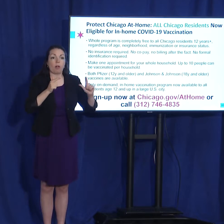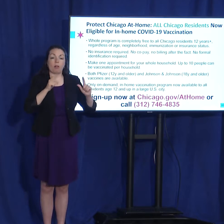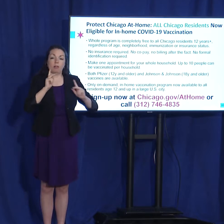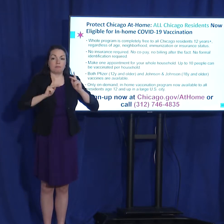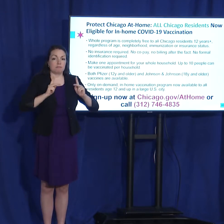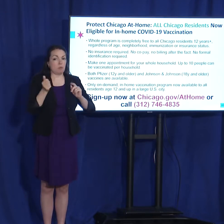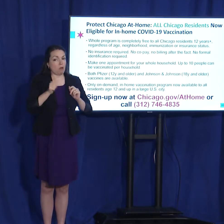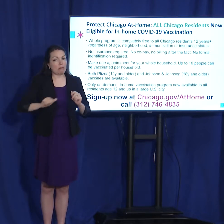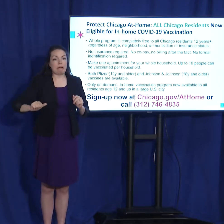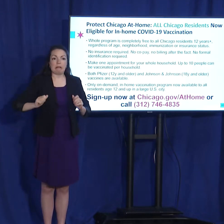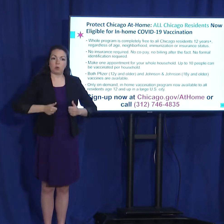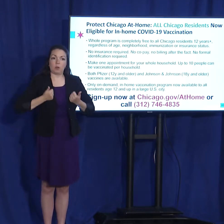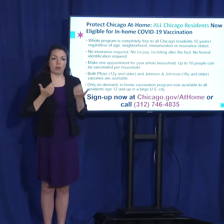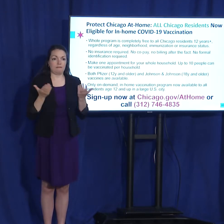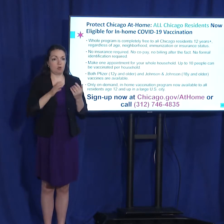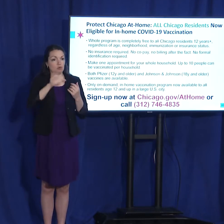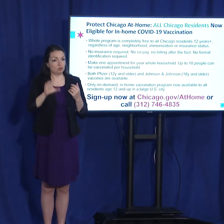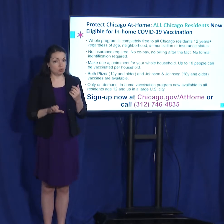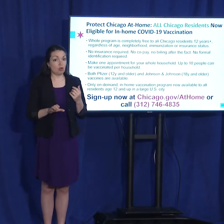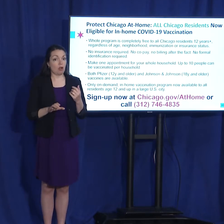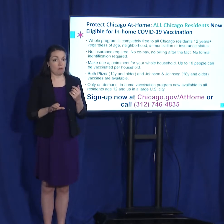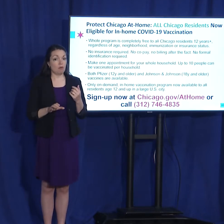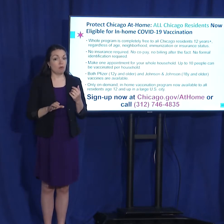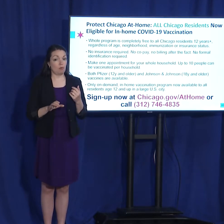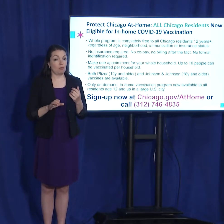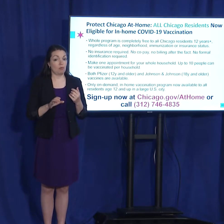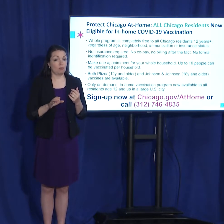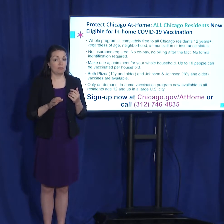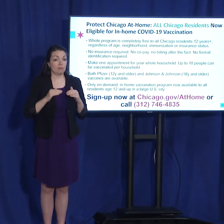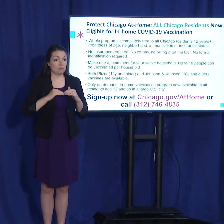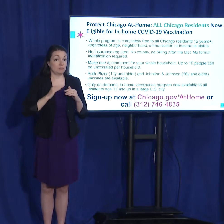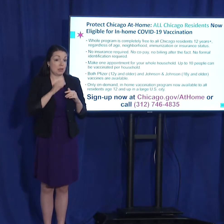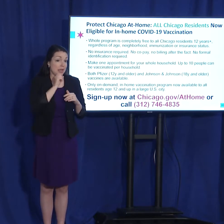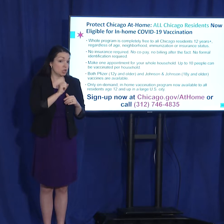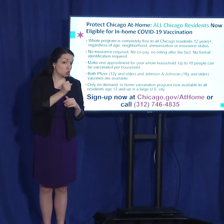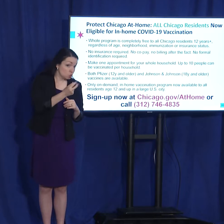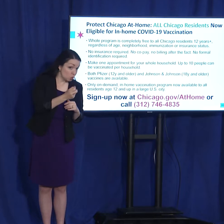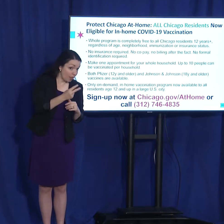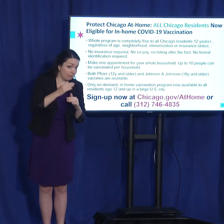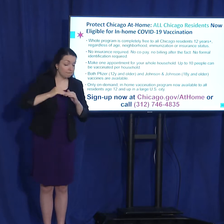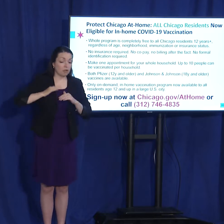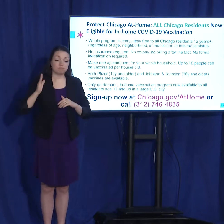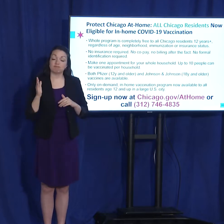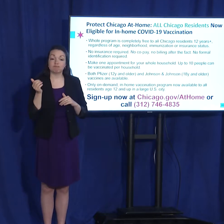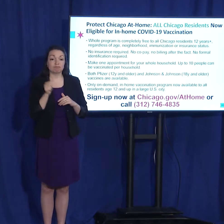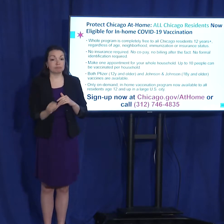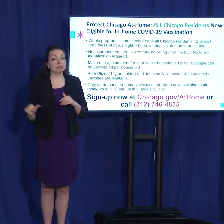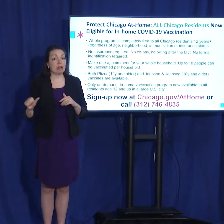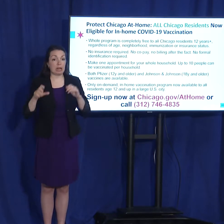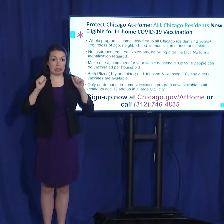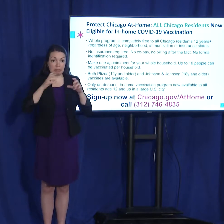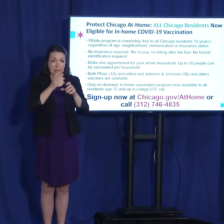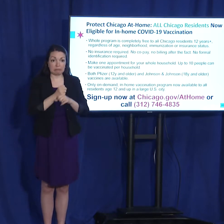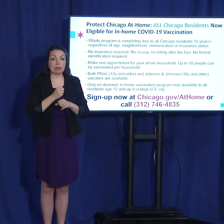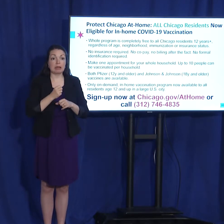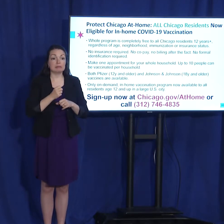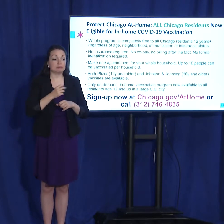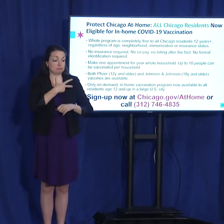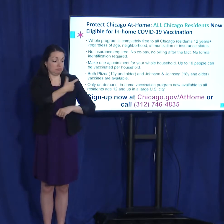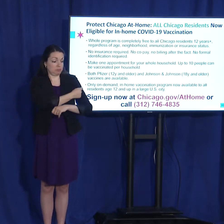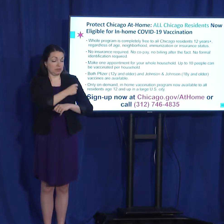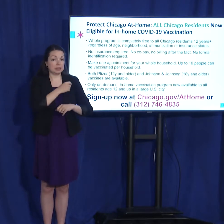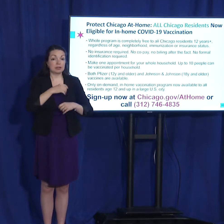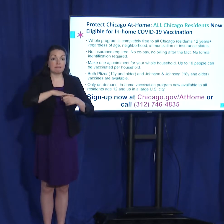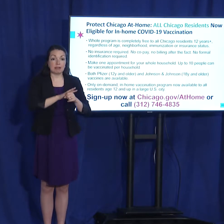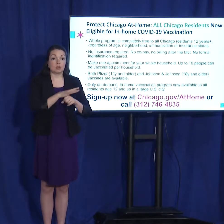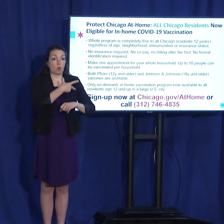residents. All Chicago residents over the age of 12 are now eligible for in-home